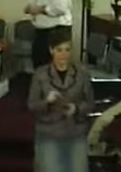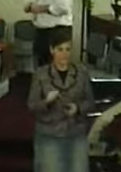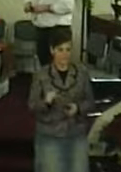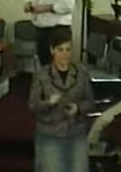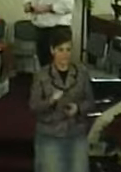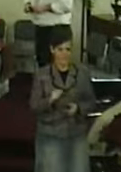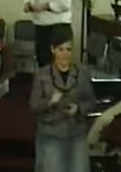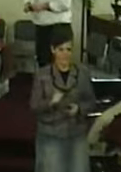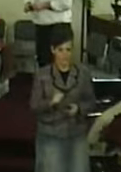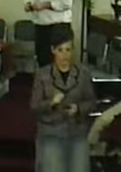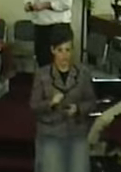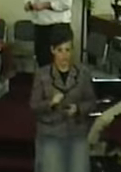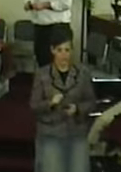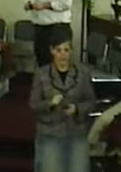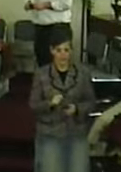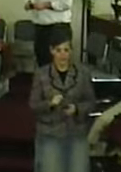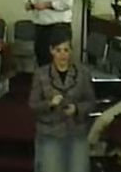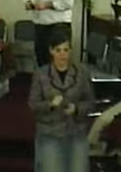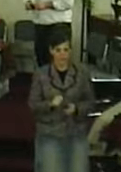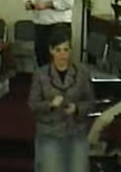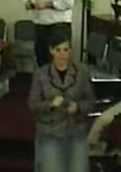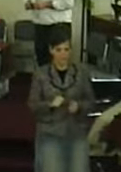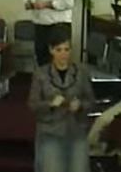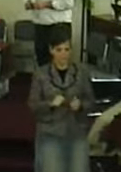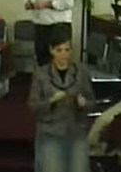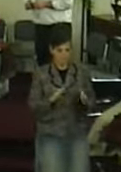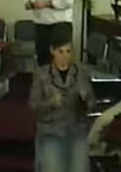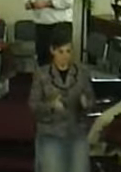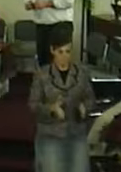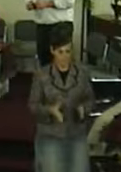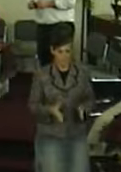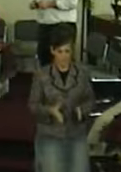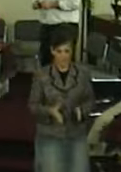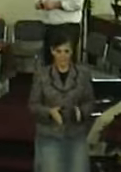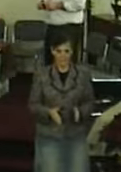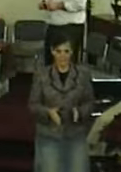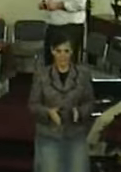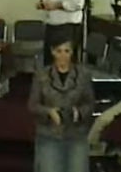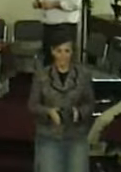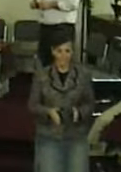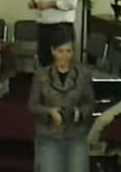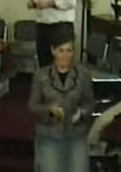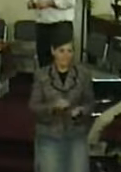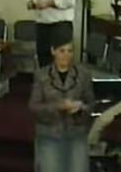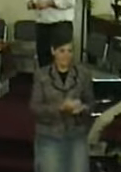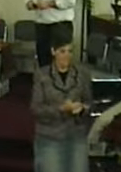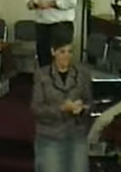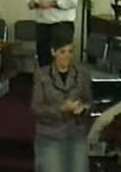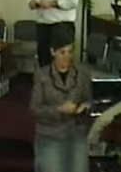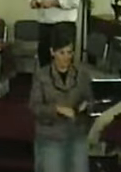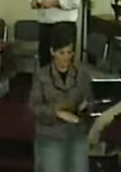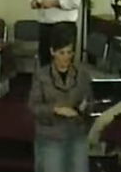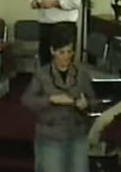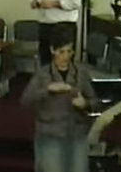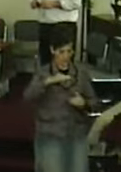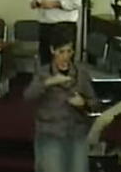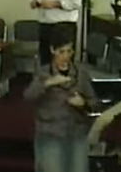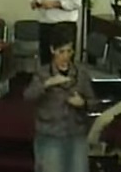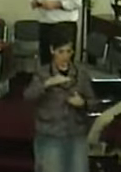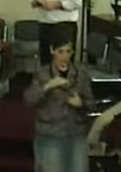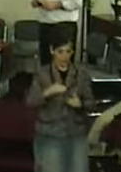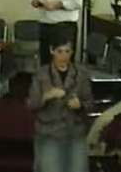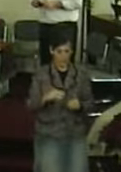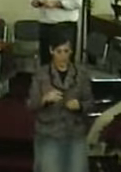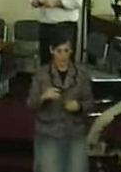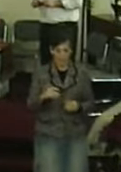be doing a fundraiser called Thin It to Win It. So for everybody that has their New Year's resolution starting in January, we're going to have two teams. The teams are